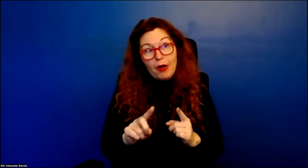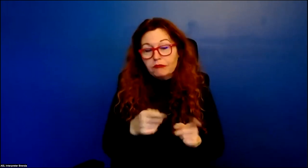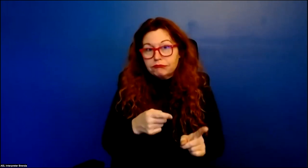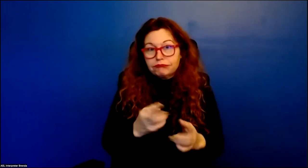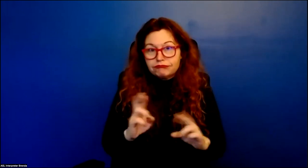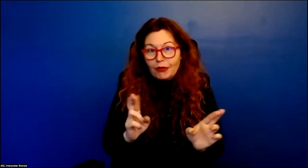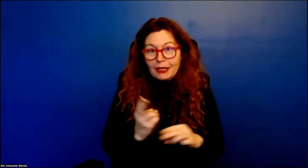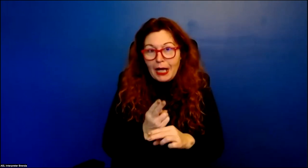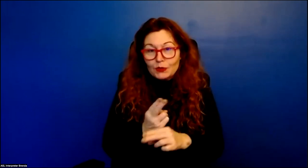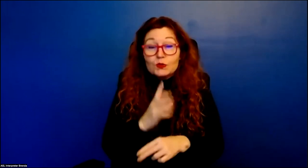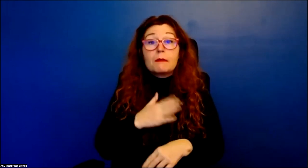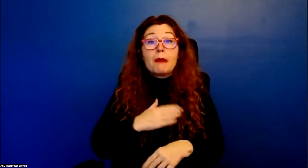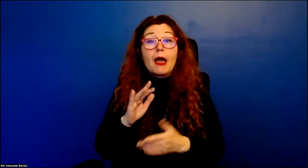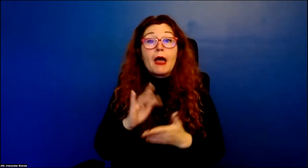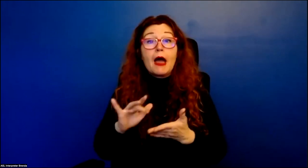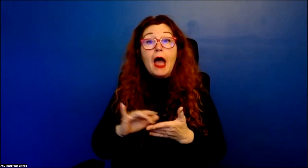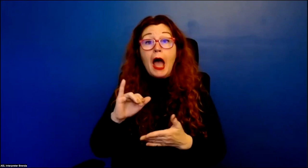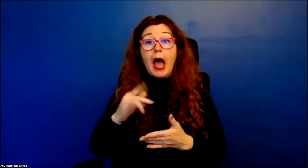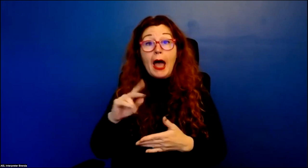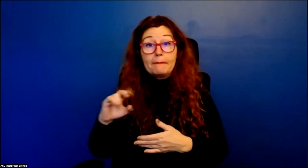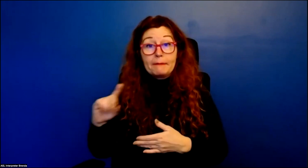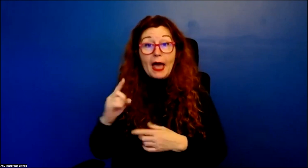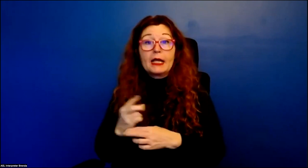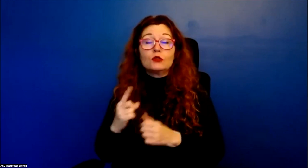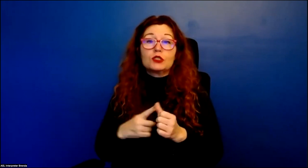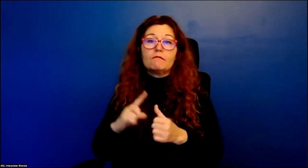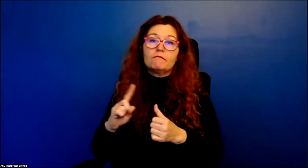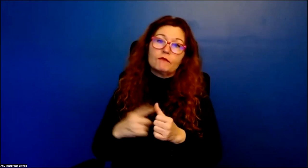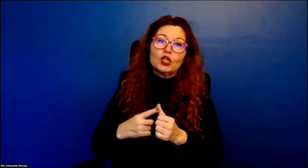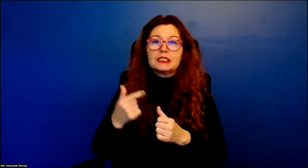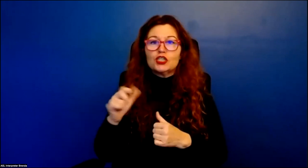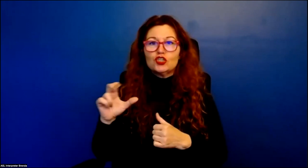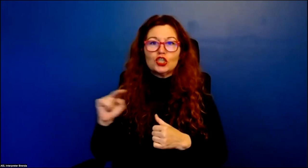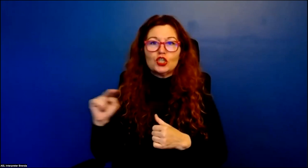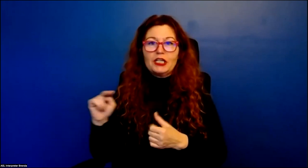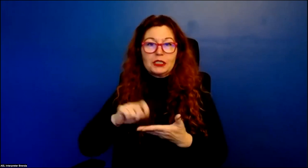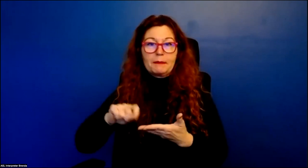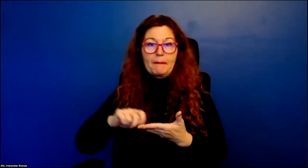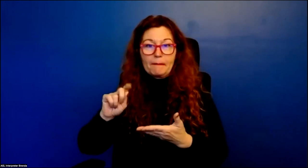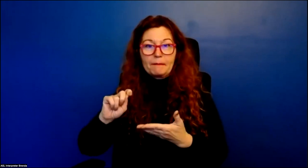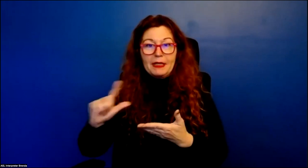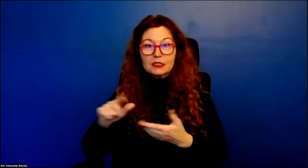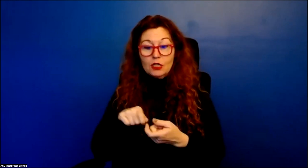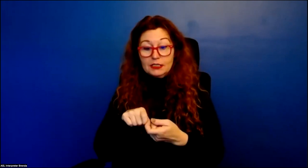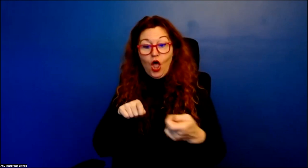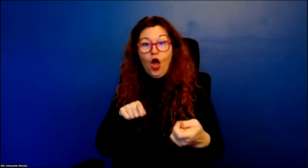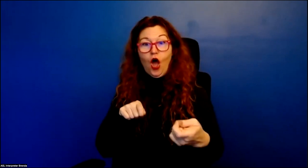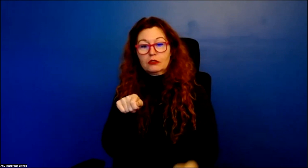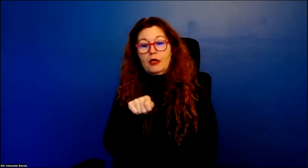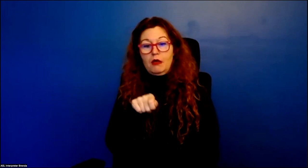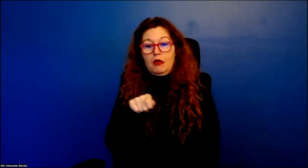first generation iPad pencil. It's very, very long, and it helps me to reach the screen really easily. I was